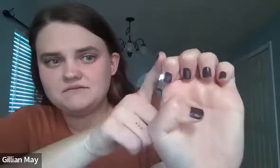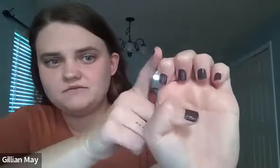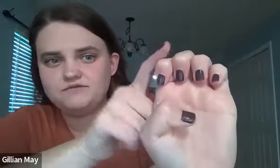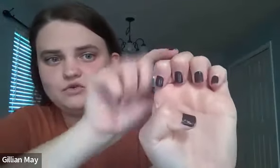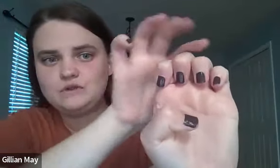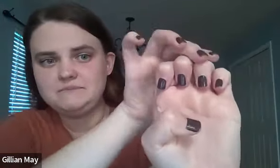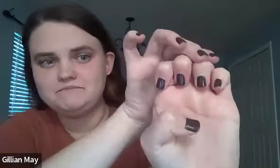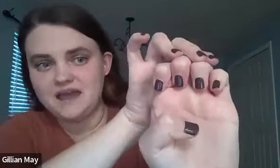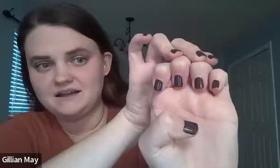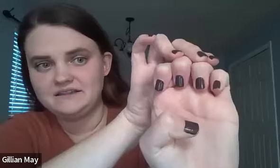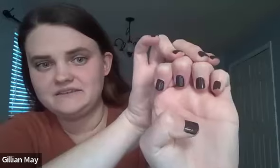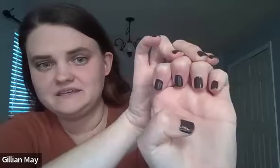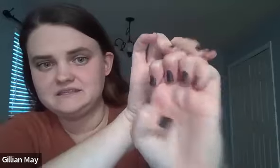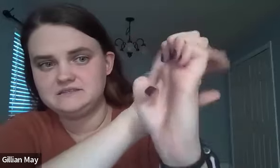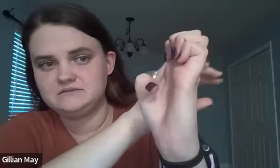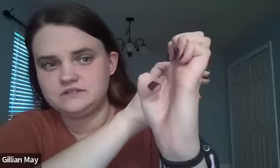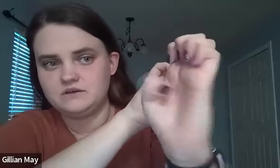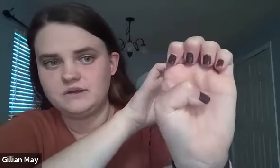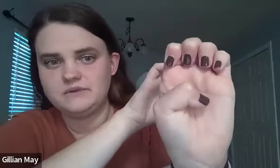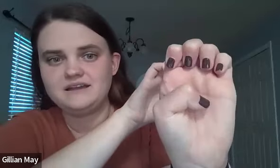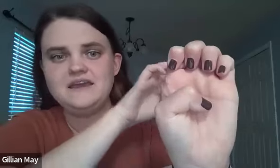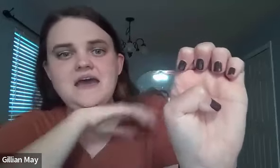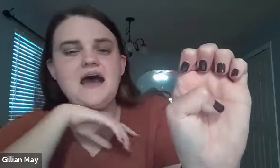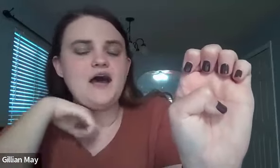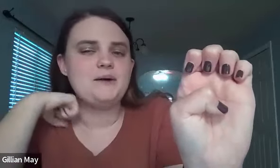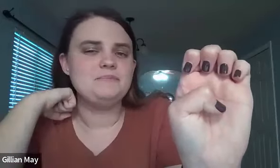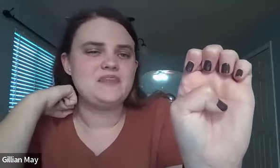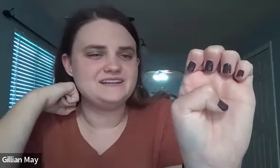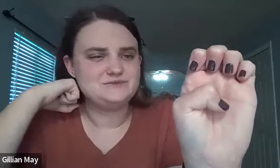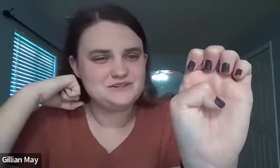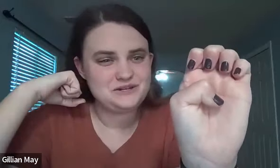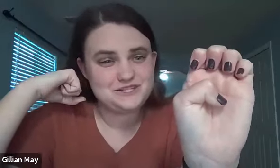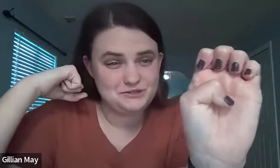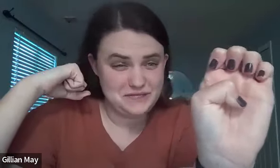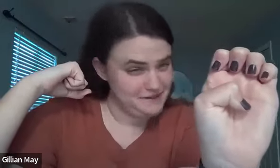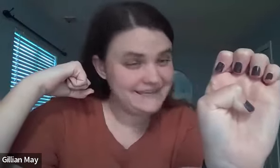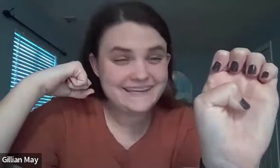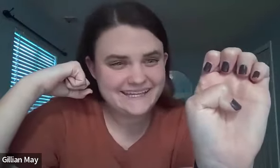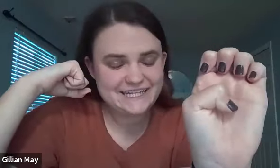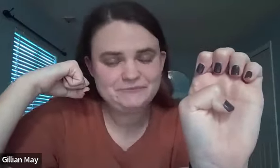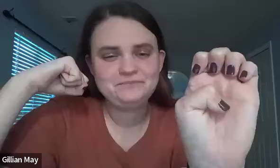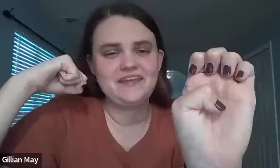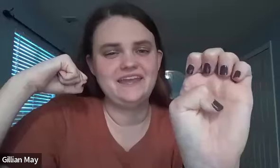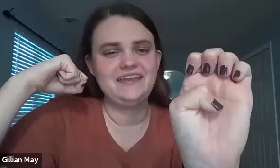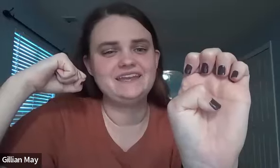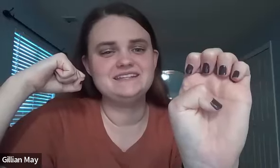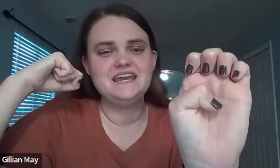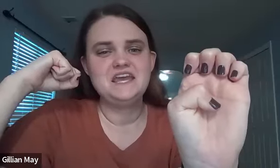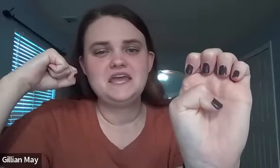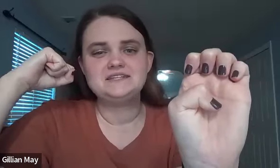them fully back like this, where it's all the way back. That is what's called a screaming E. And